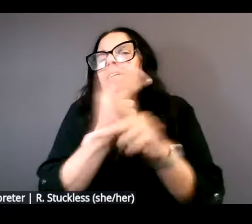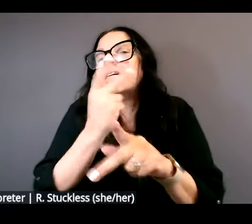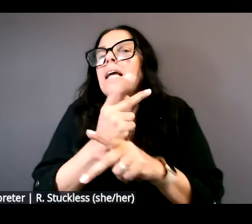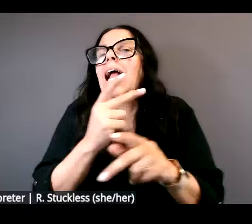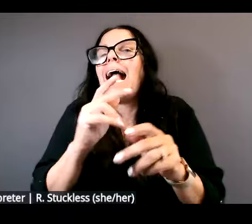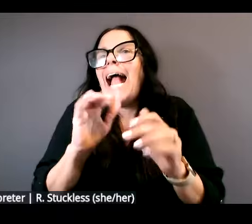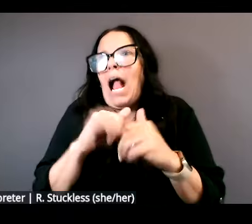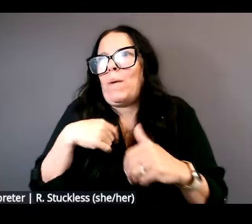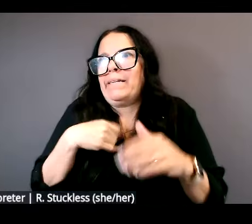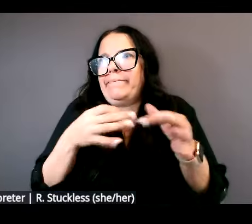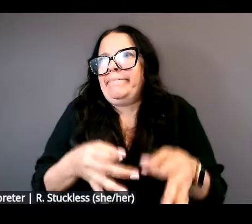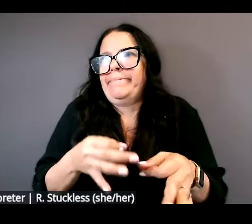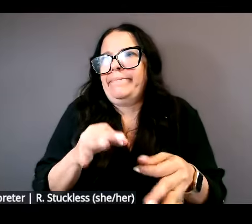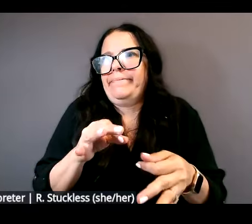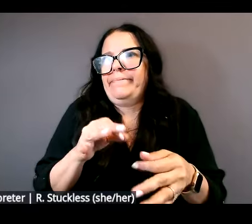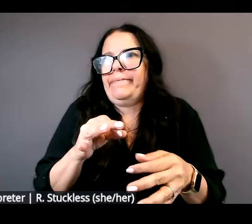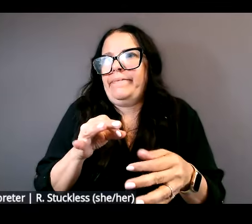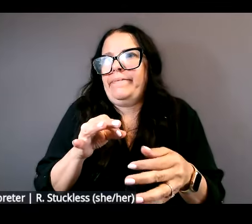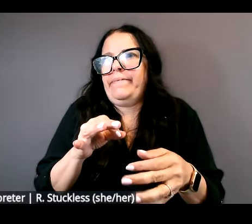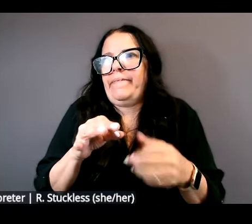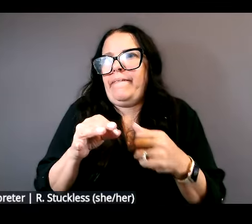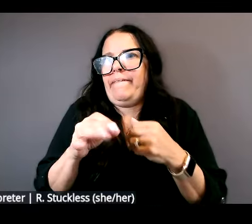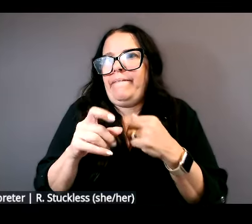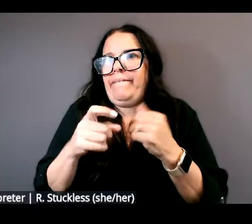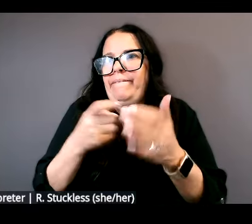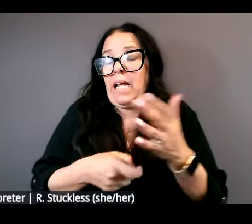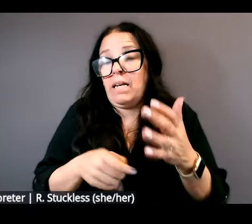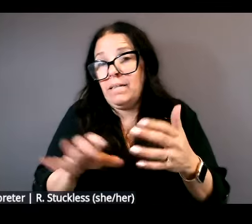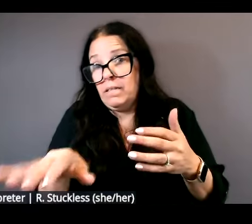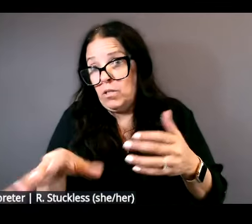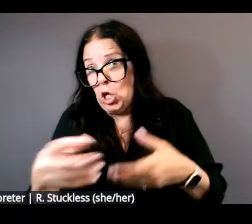You're counting our time in this estimate, right? I'm teasing.